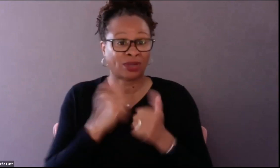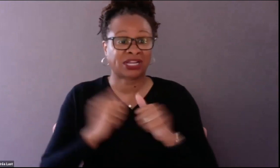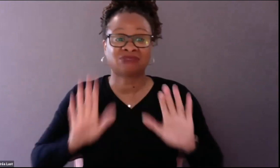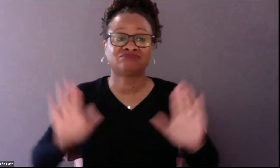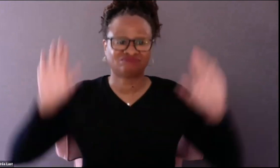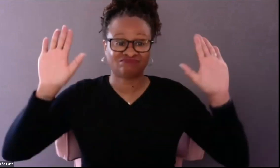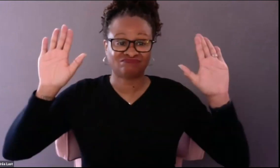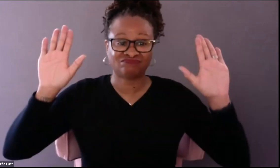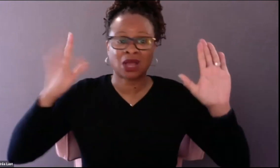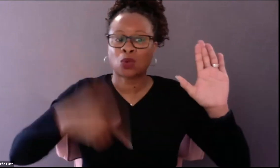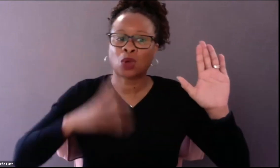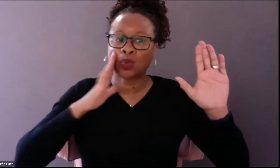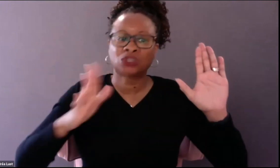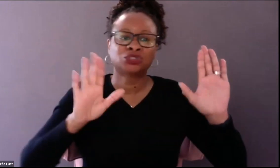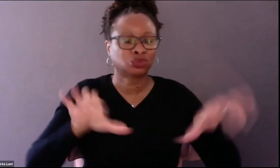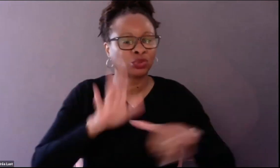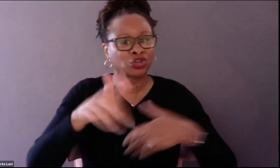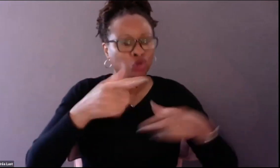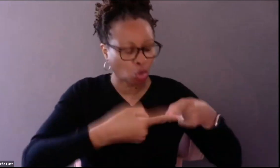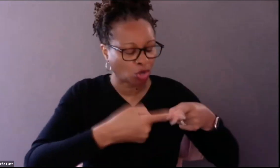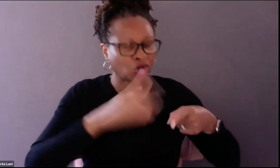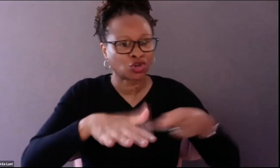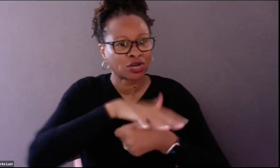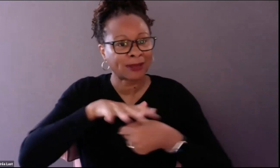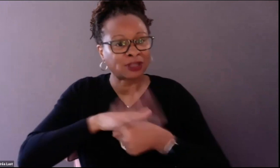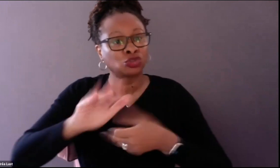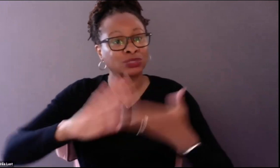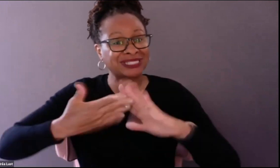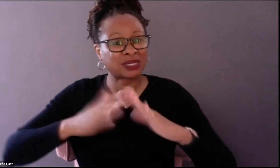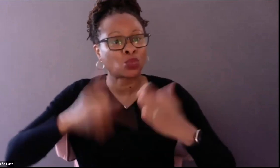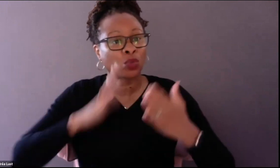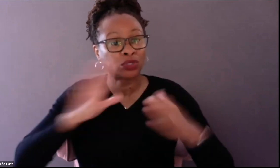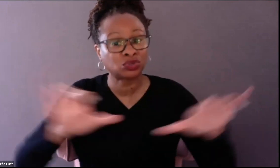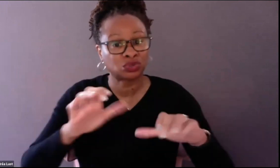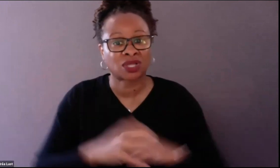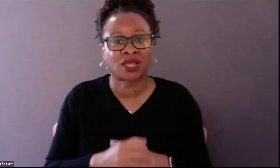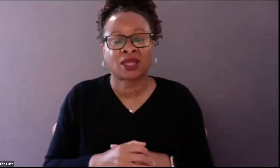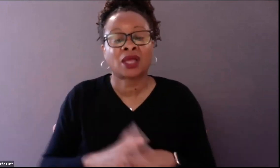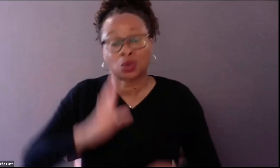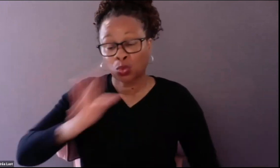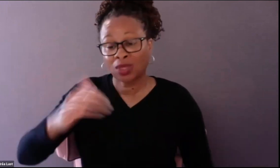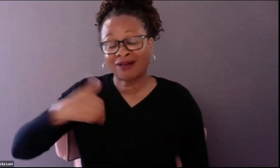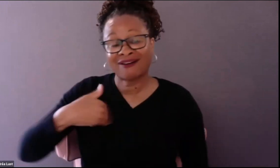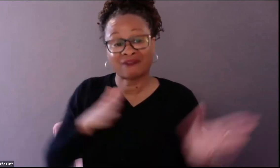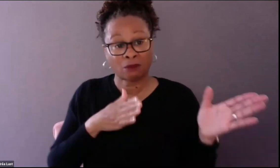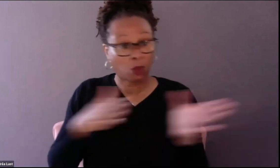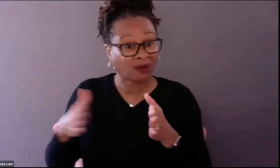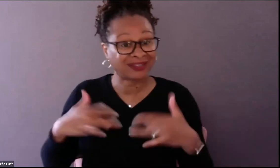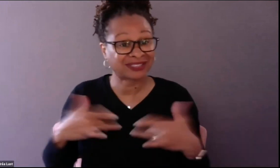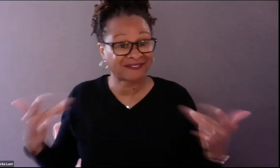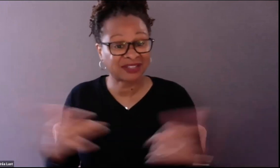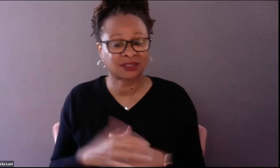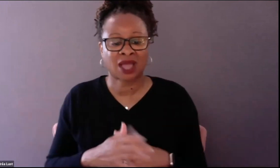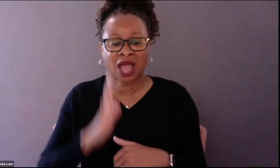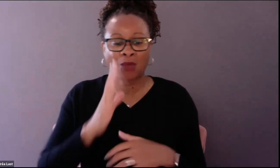going to do in your corner, in your neighborhood, in your city, whatever. And there's going to be organized events and I will make